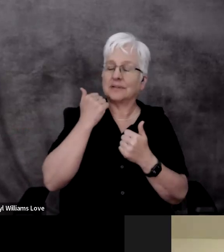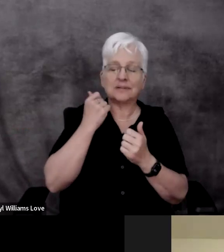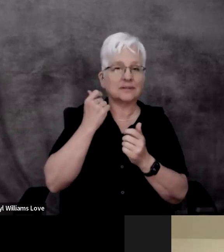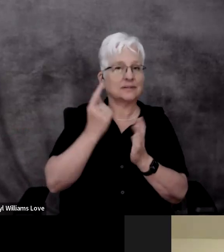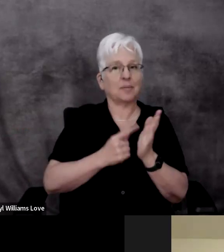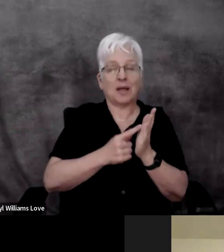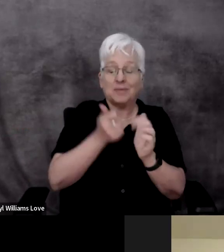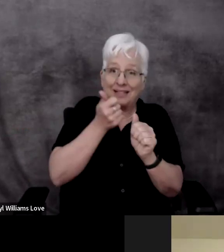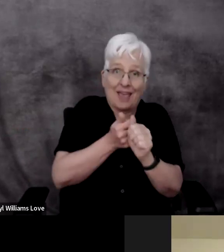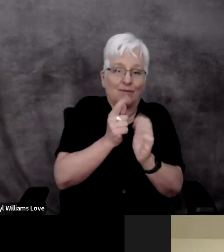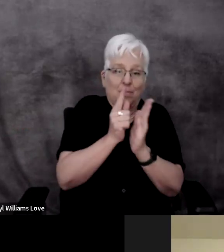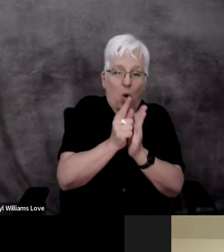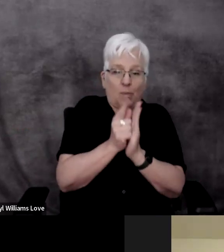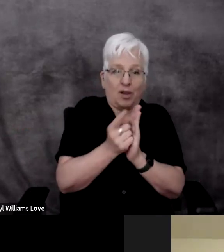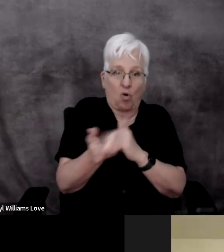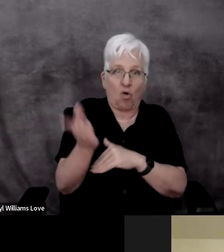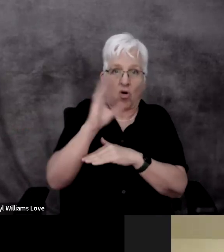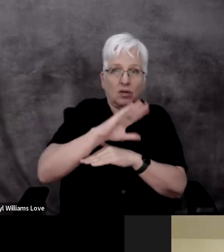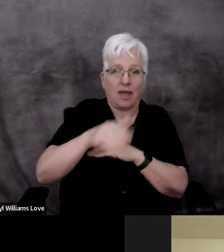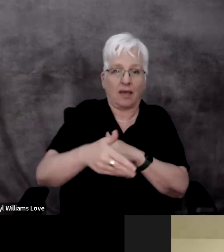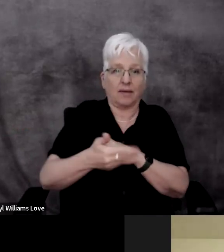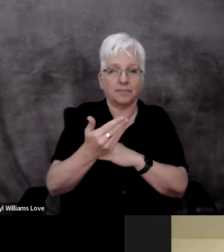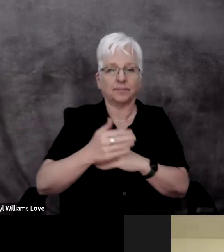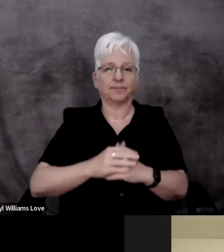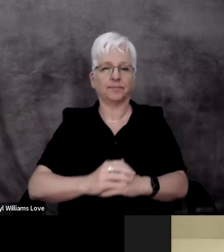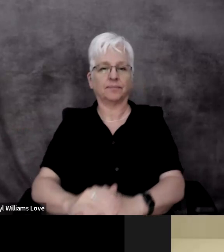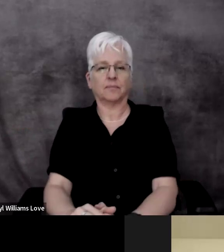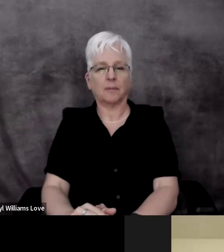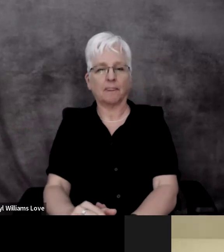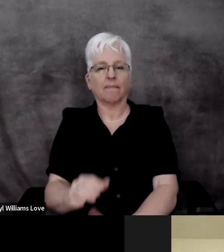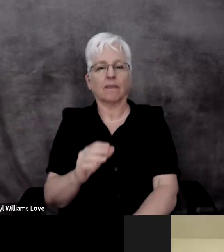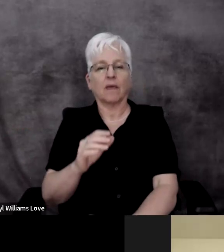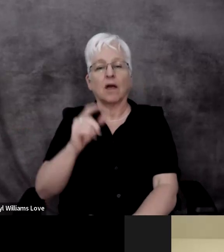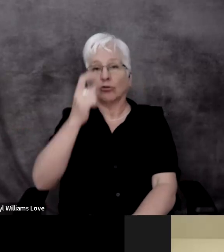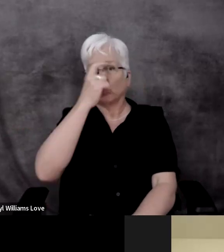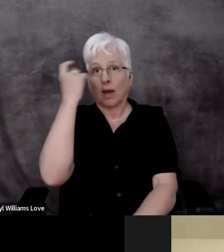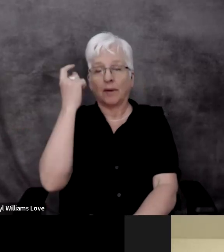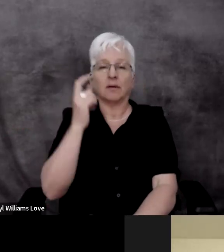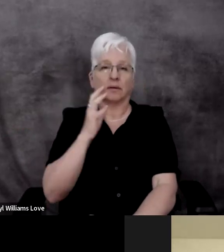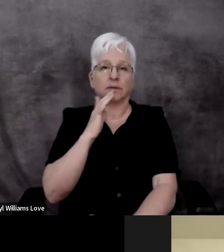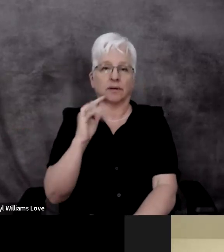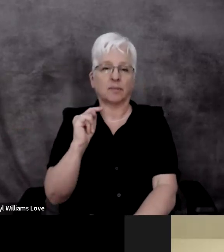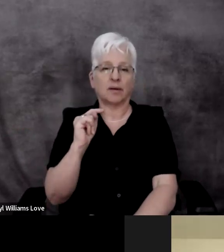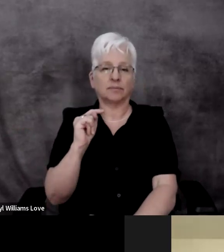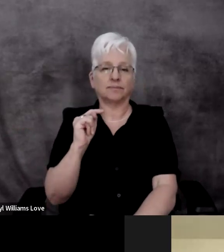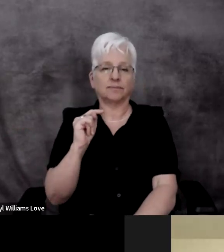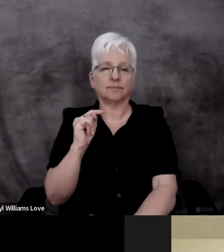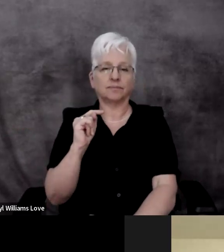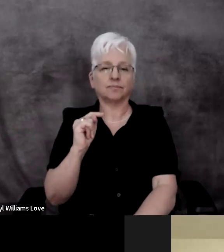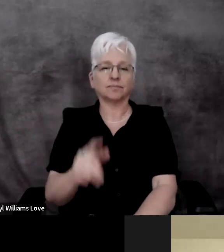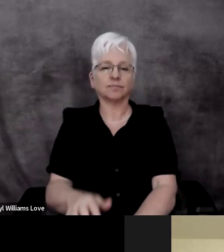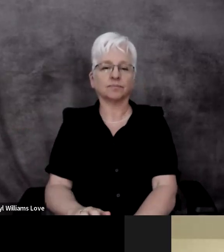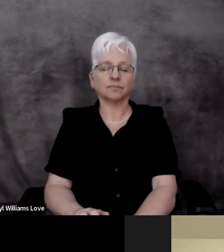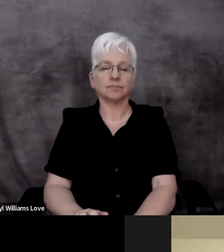of the day. And then trauma, so we mentioned that earlier, on days, kind